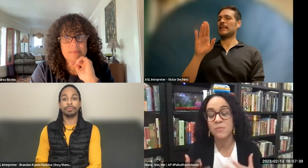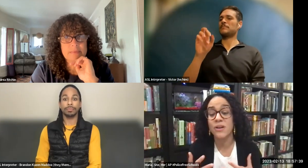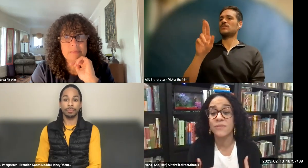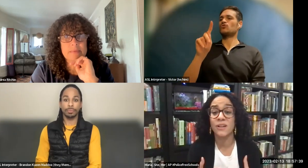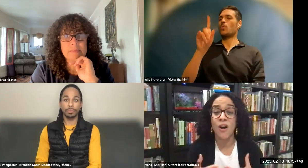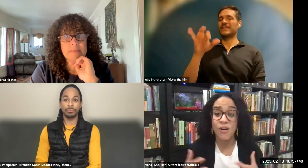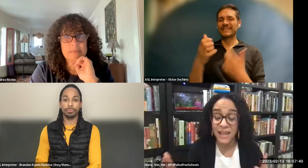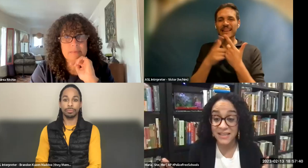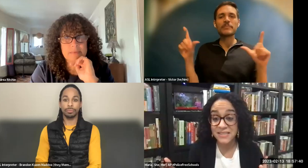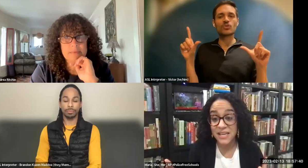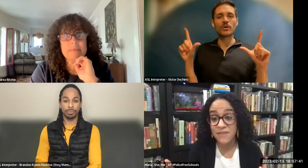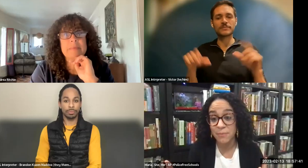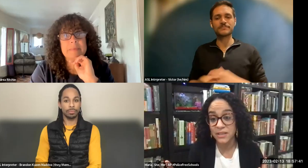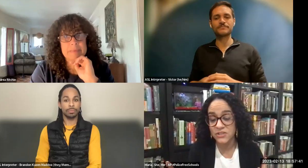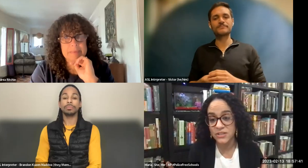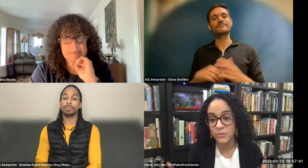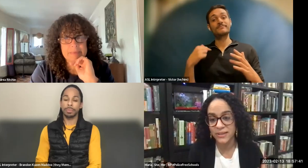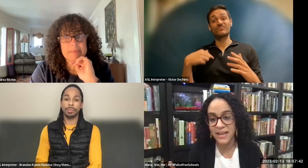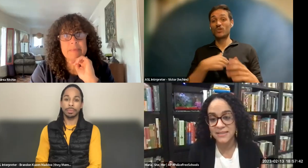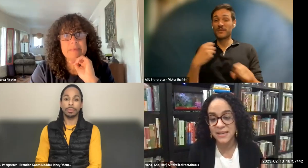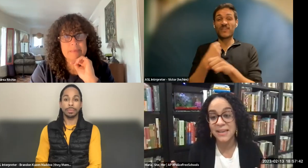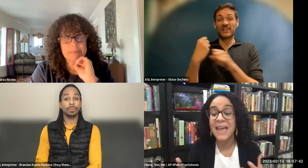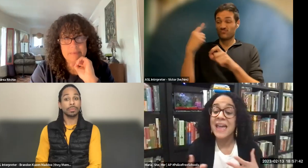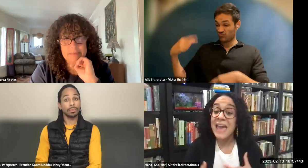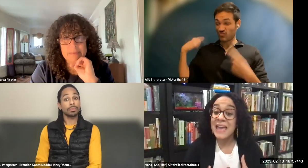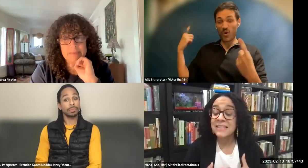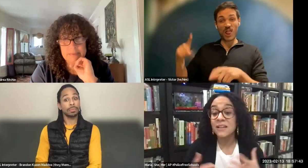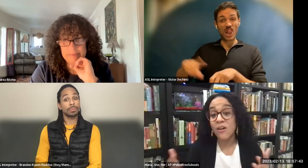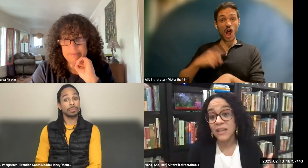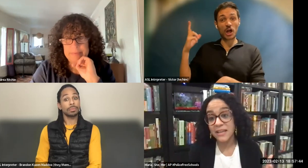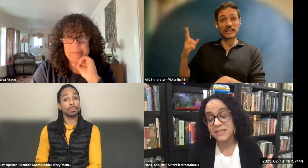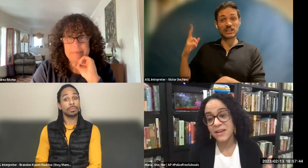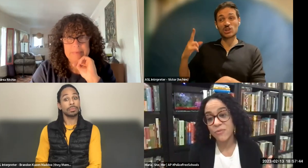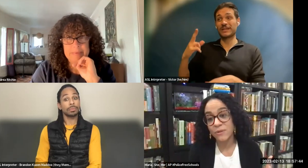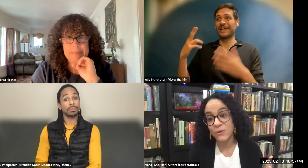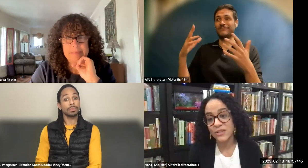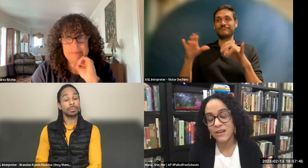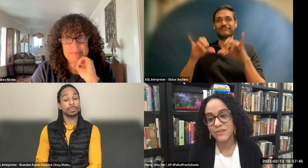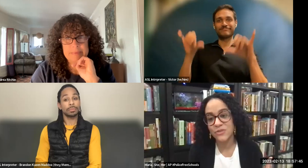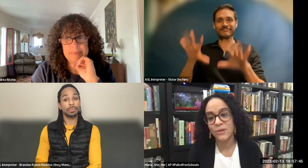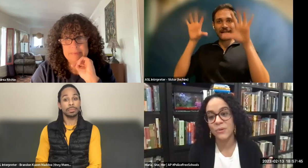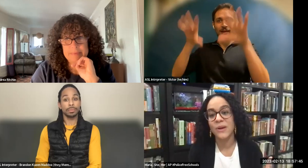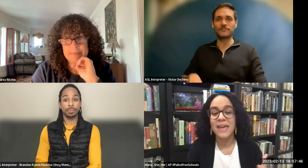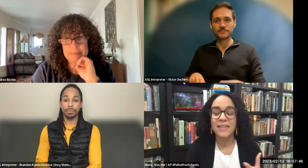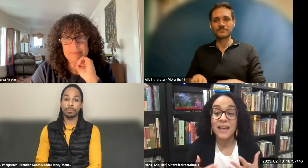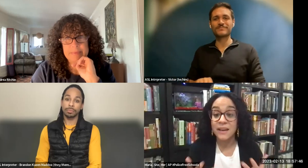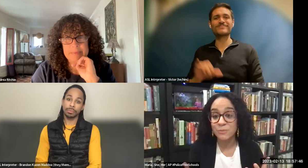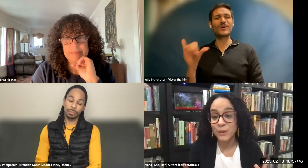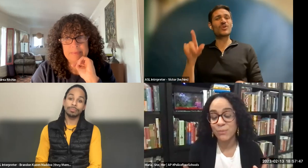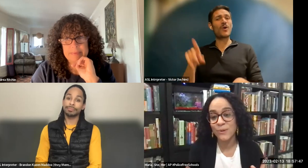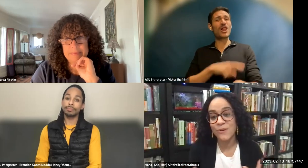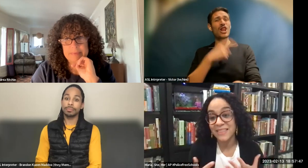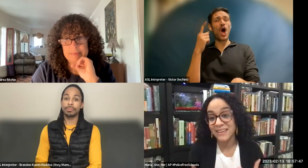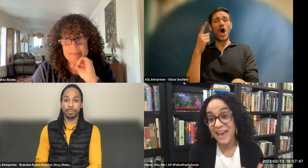schools as part of a long legacy of abolitionist organizing and as a long legacy of revolutionary struggle, and that